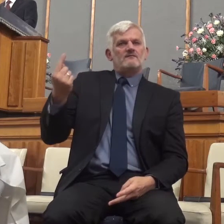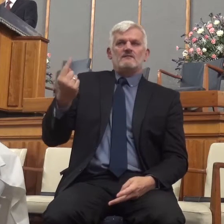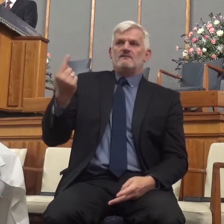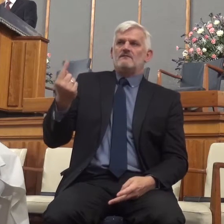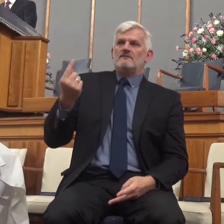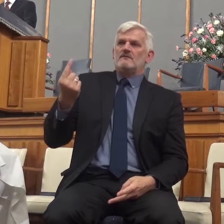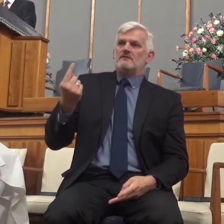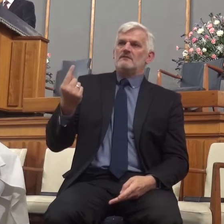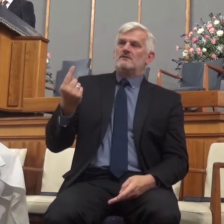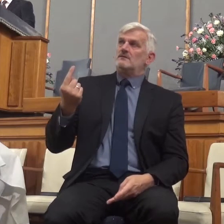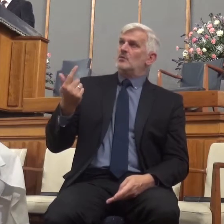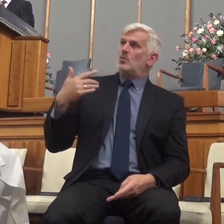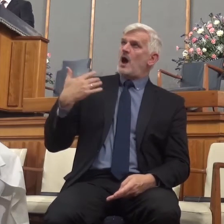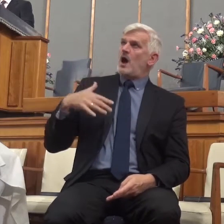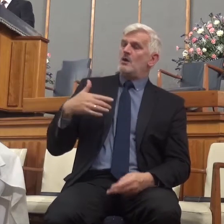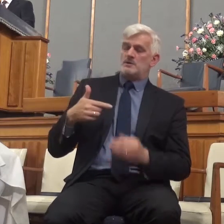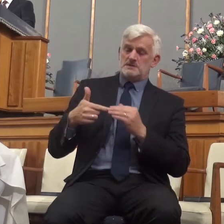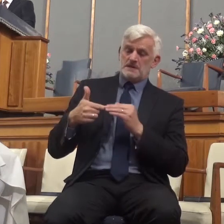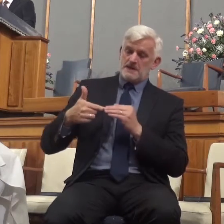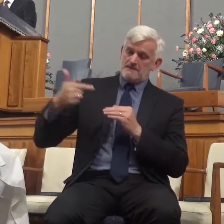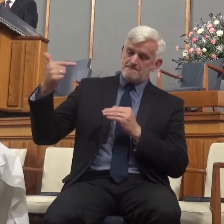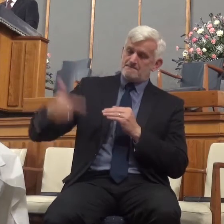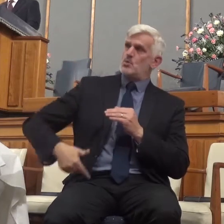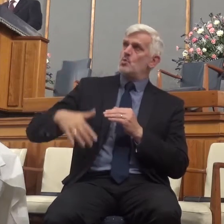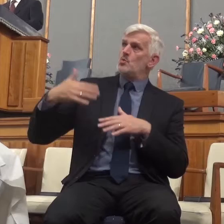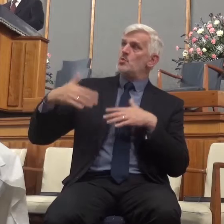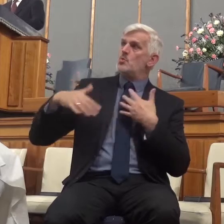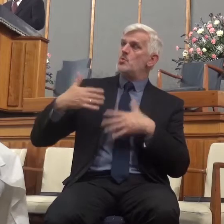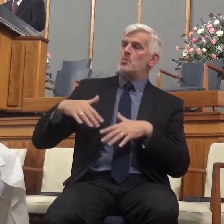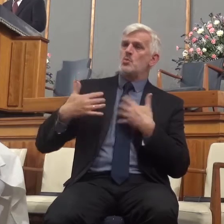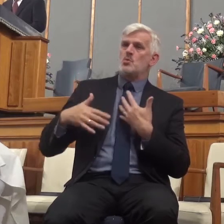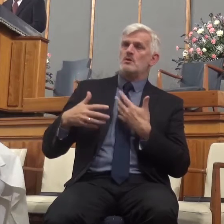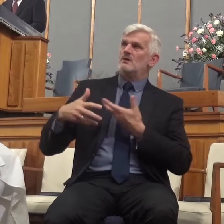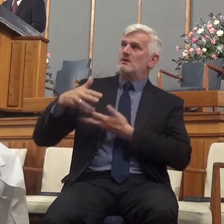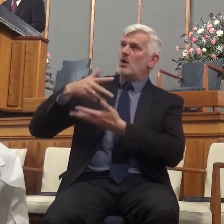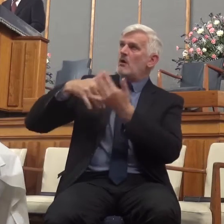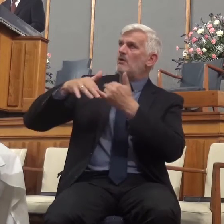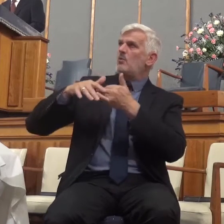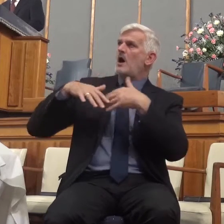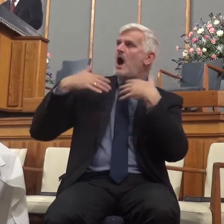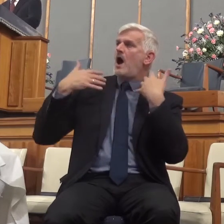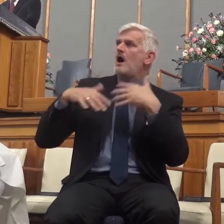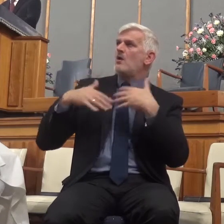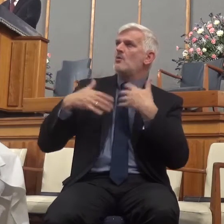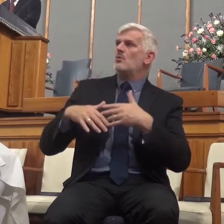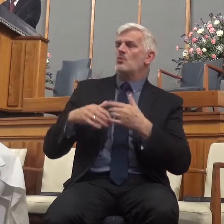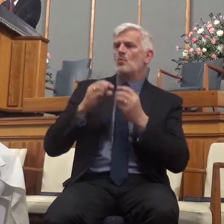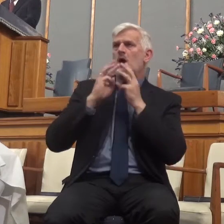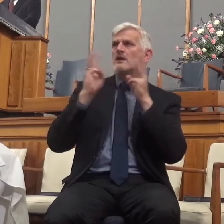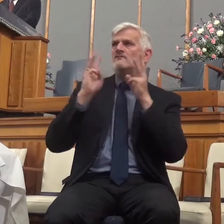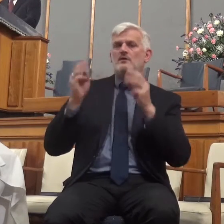He is so profound, infinitely profound, and complex, and wonderful. Some while ago, I was